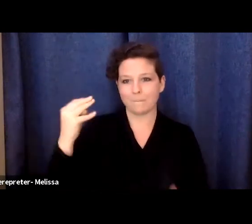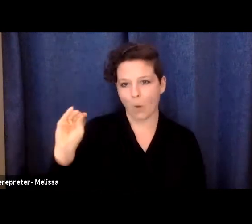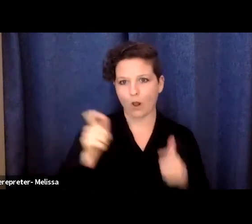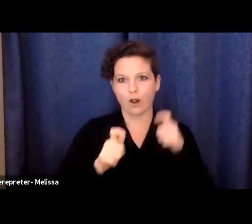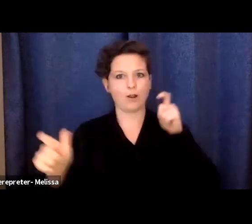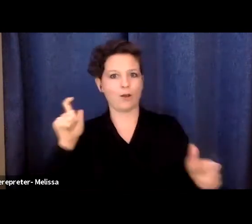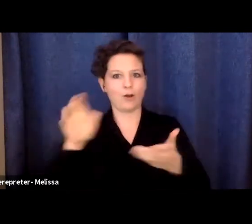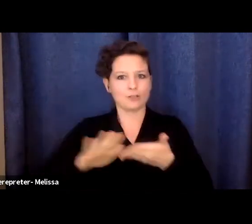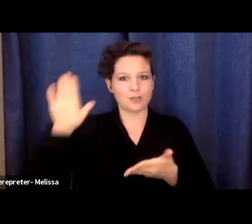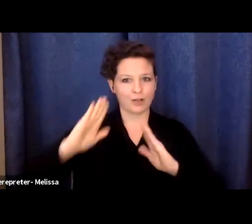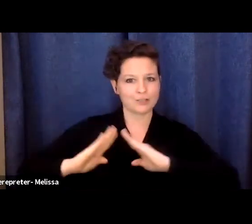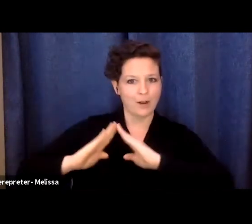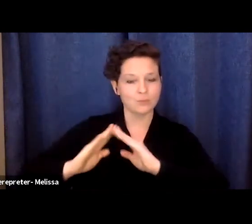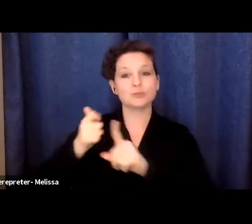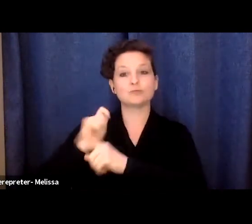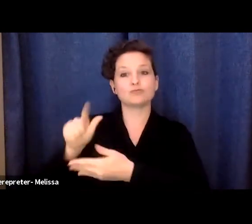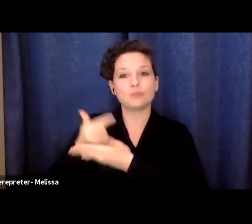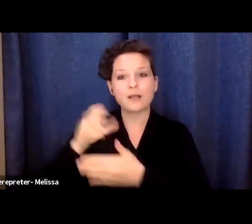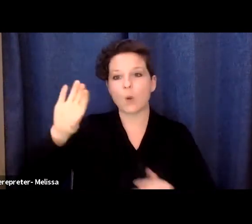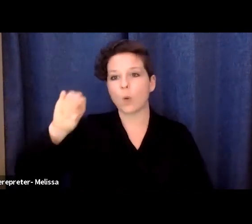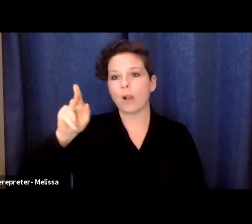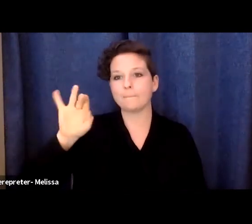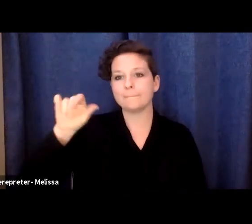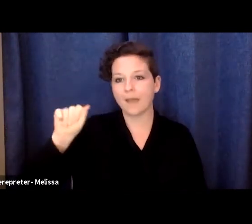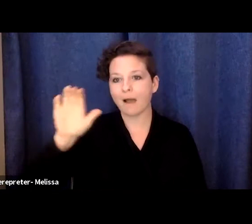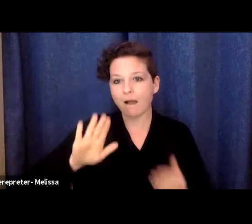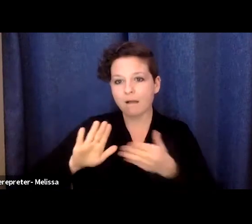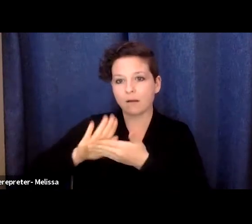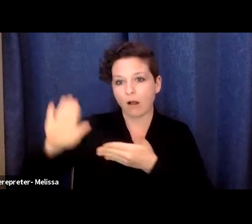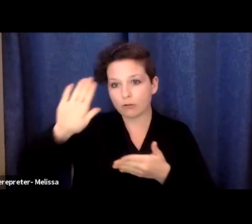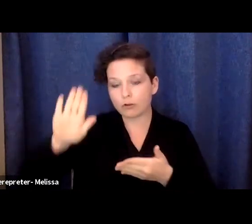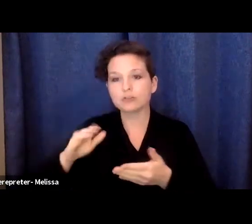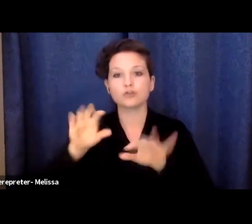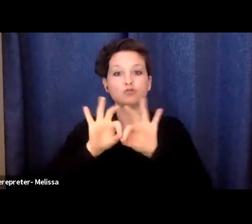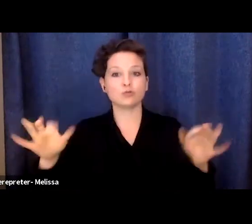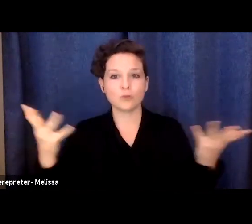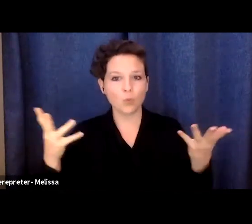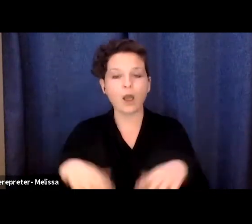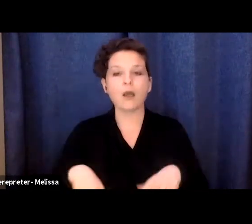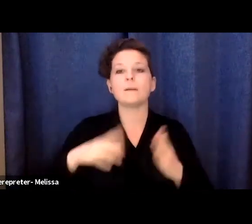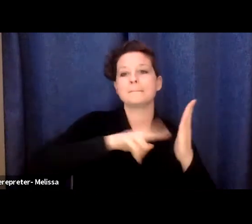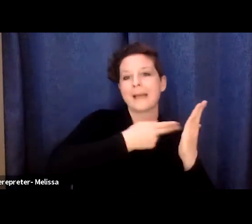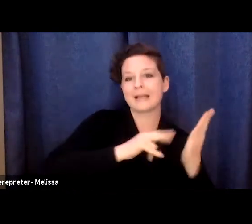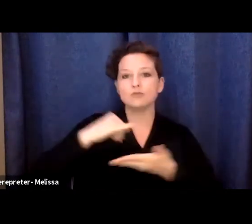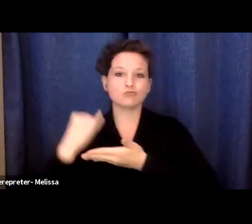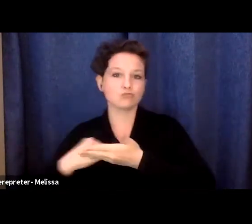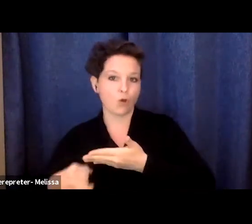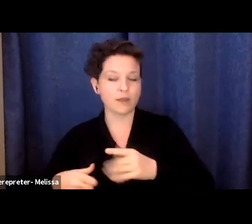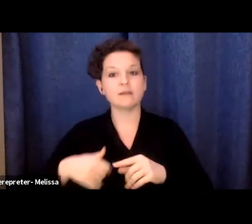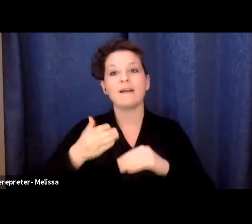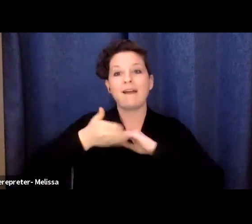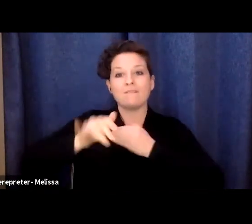After graduating from Columbia College with a degree in drawing and painting, she continued to earn her